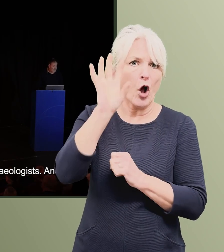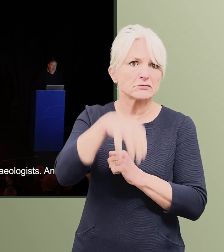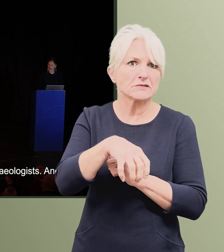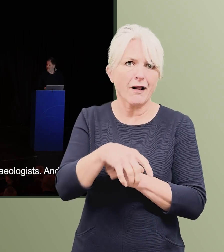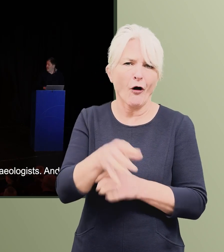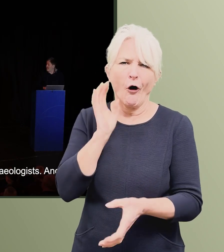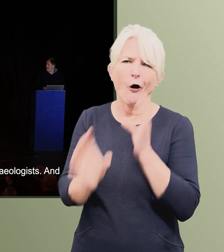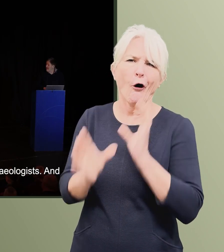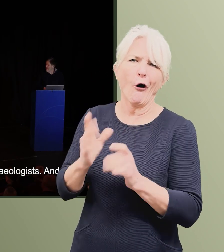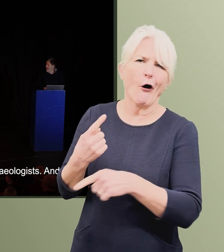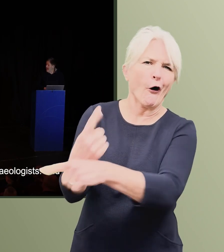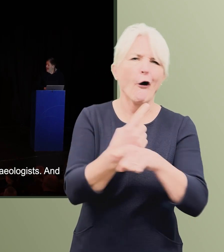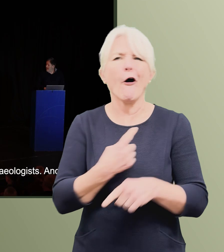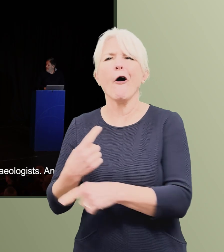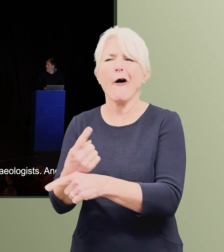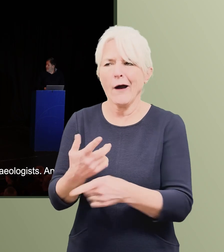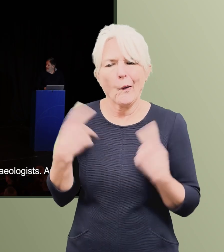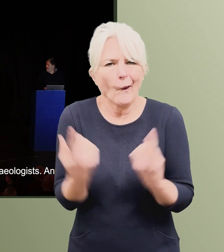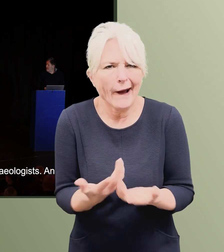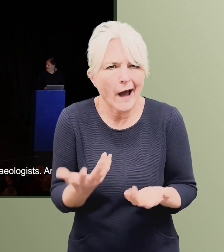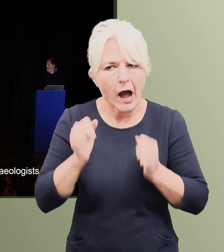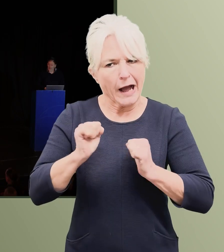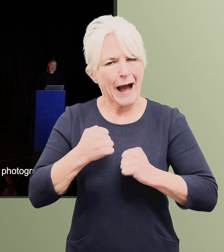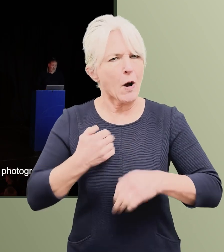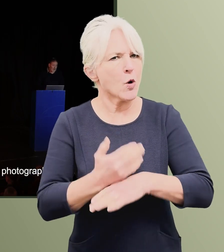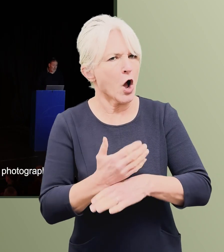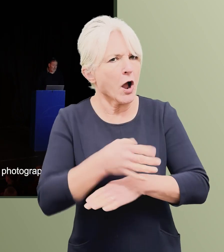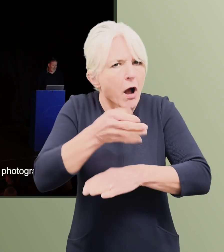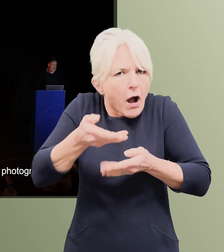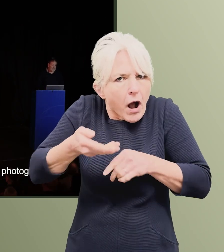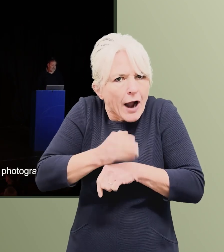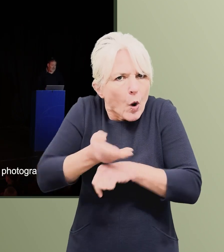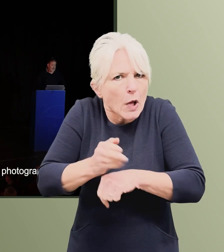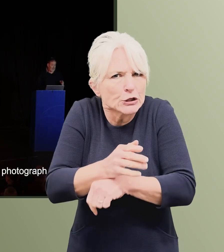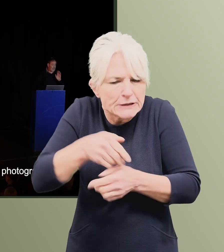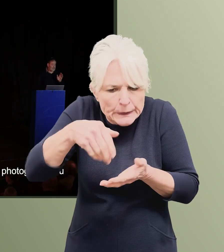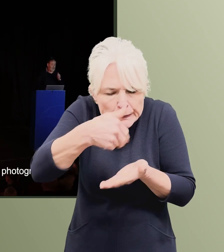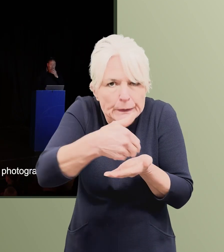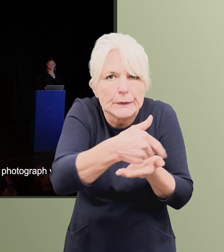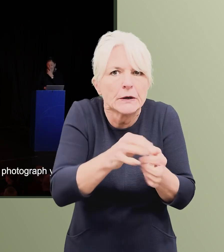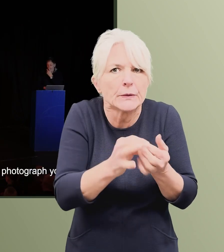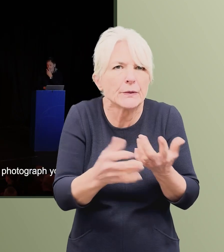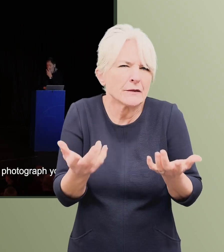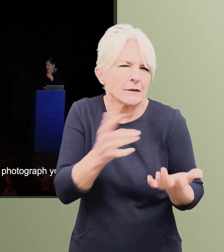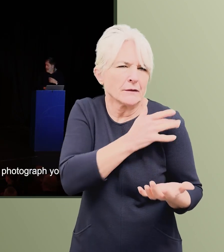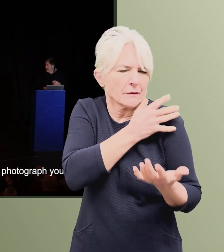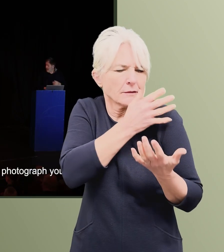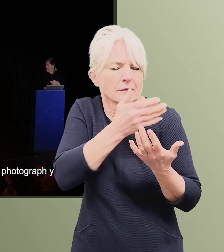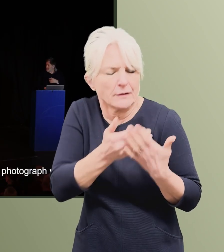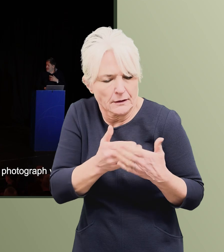course, typical archaeologists. And we've been going, I suppose, strong ever since, up until COVID, of